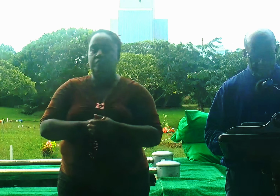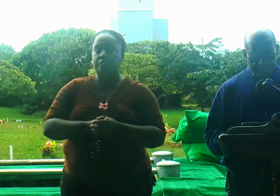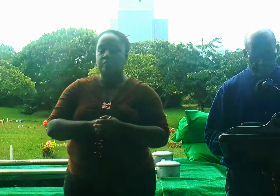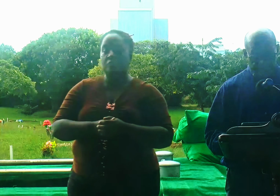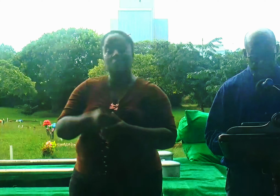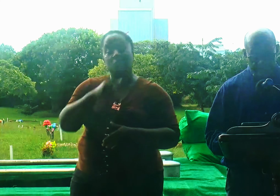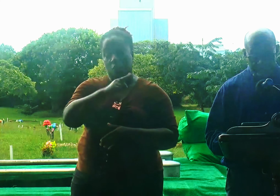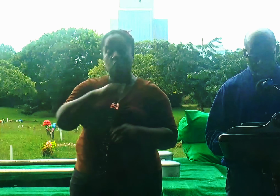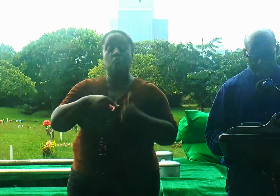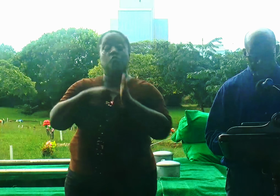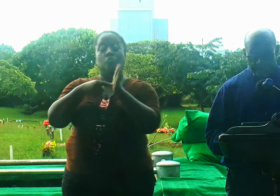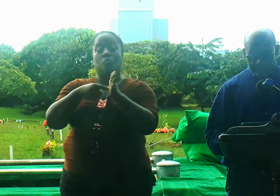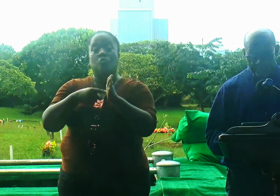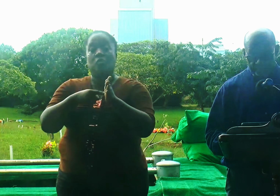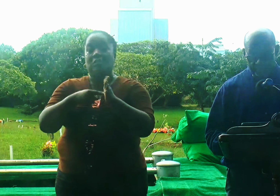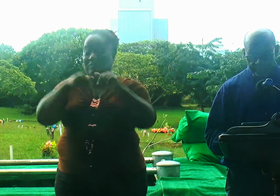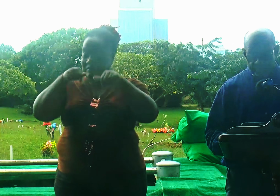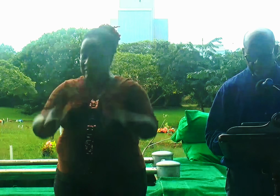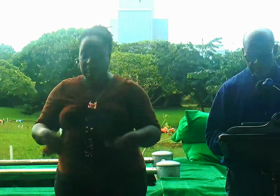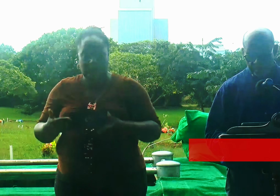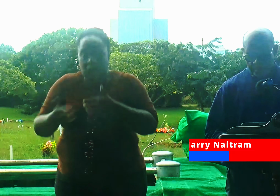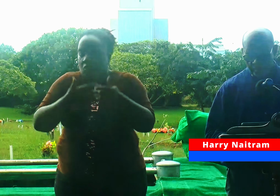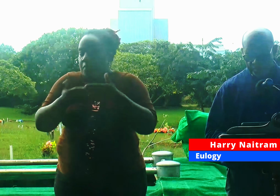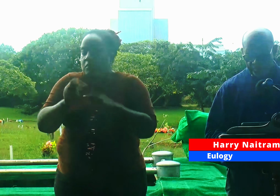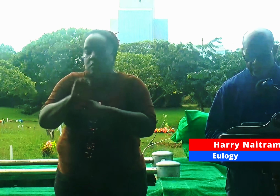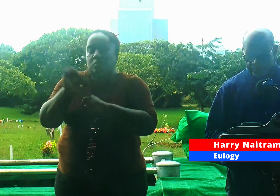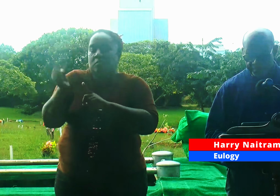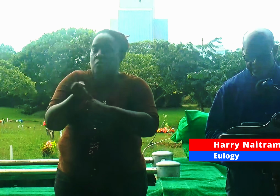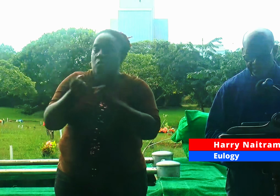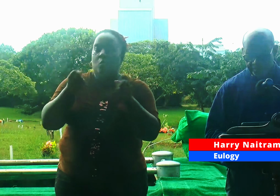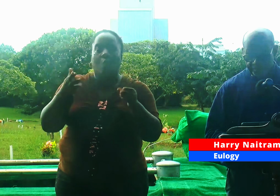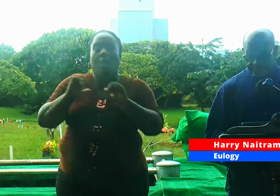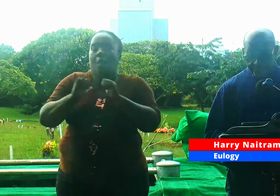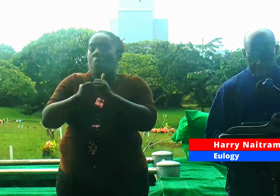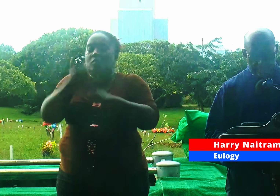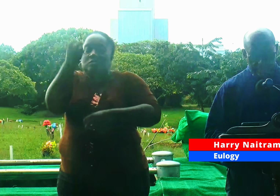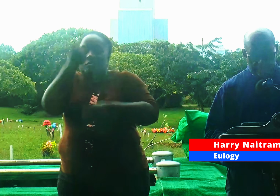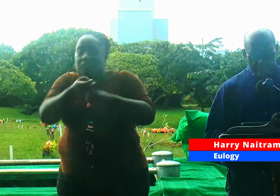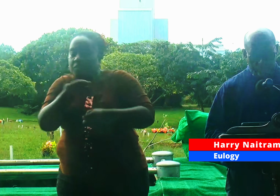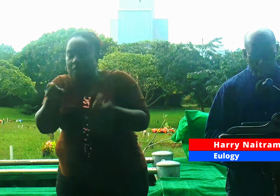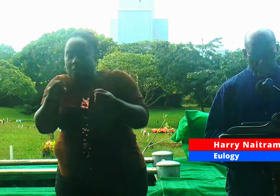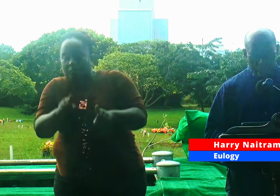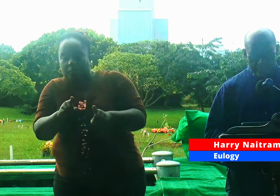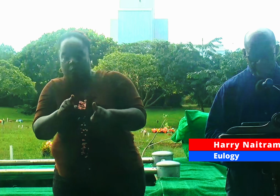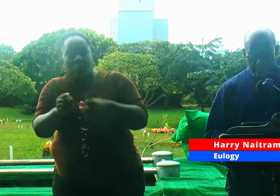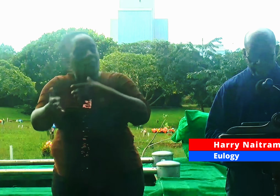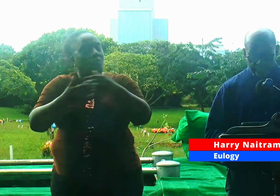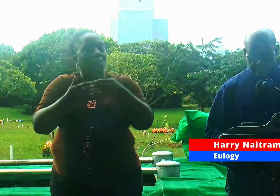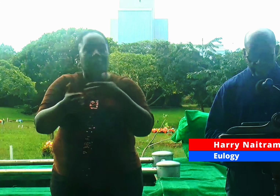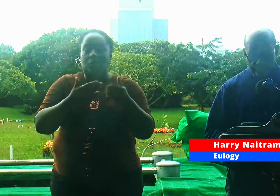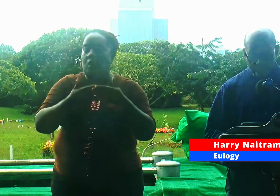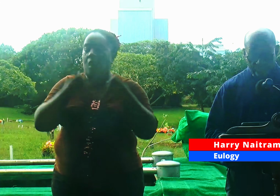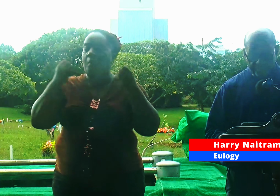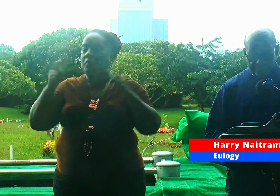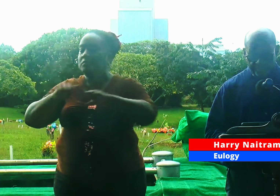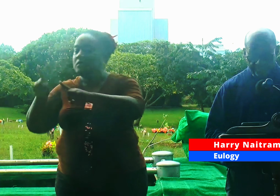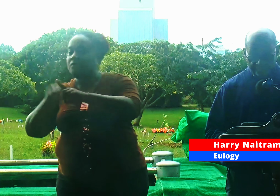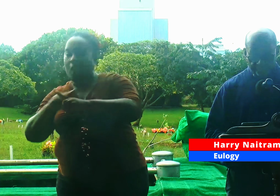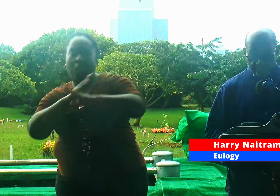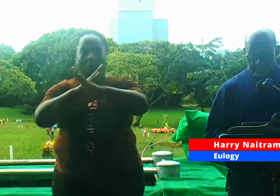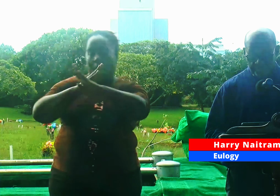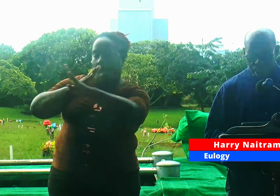in this life, no matter your circumstances or how difficult things seem to be, and no matter how many obstacles come your way